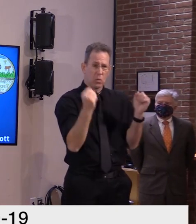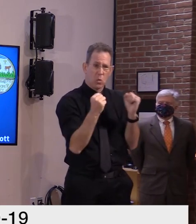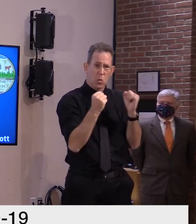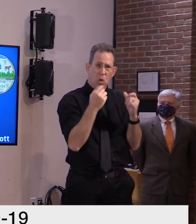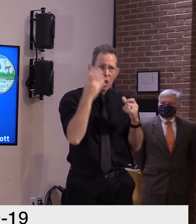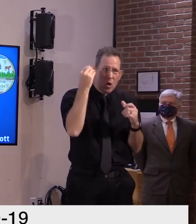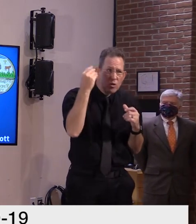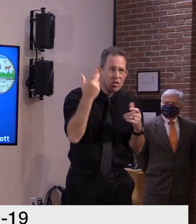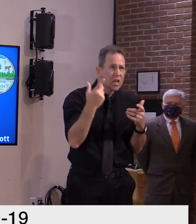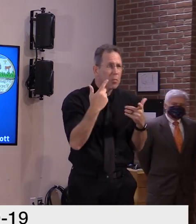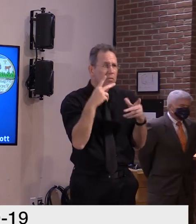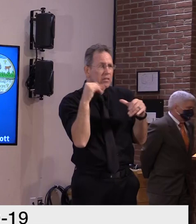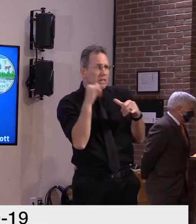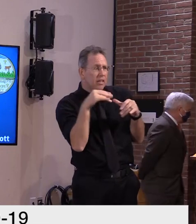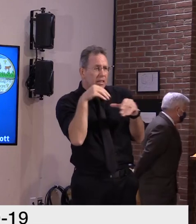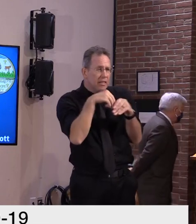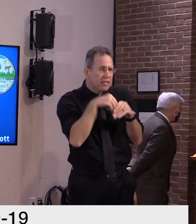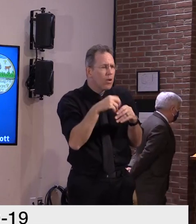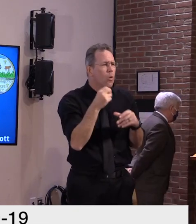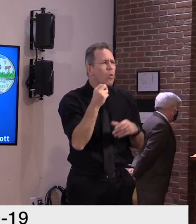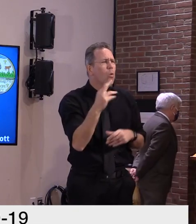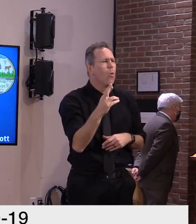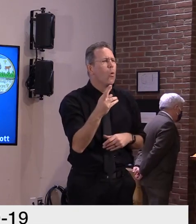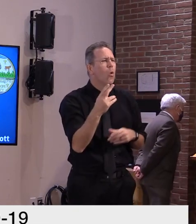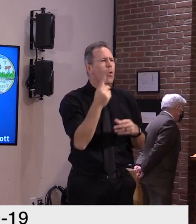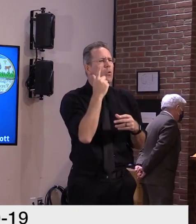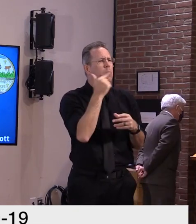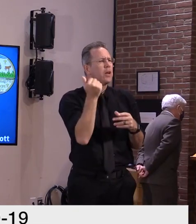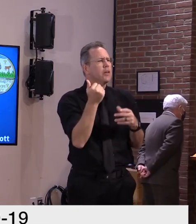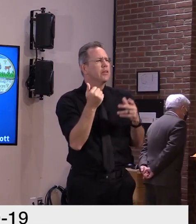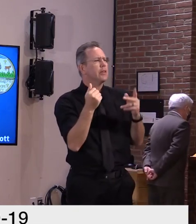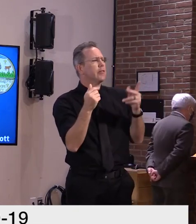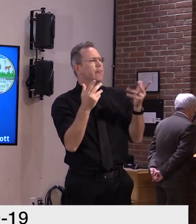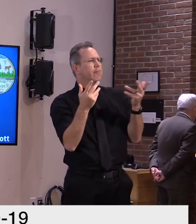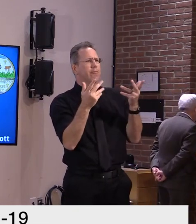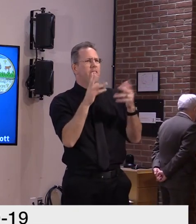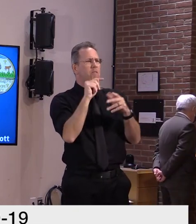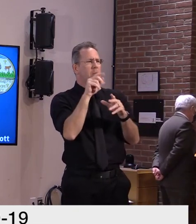in that case, does that suggest that people are not